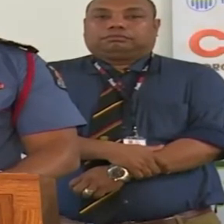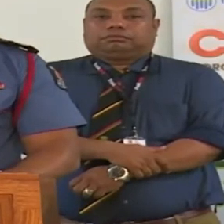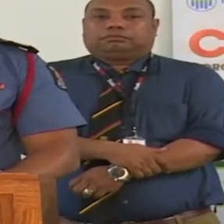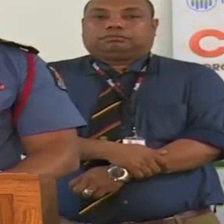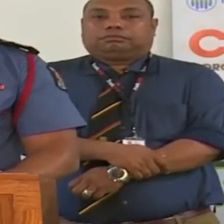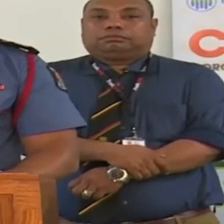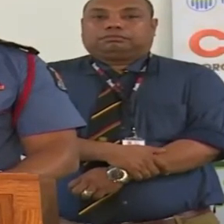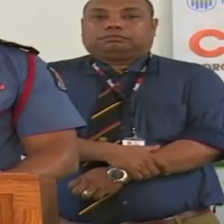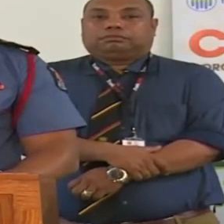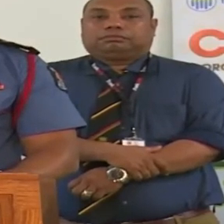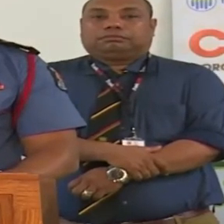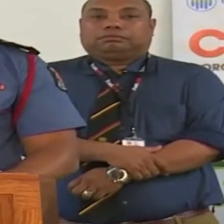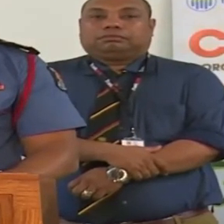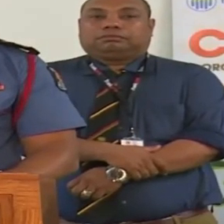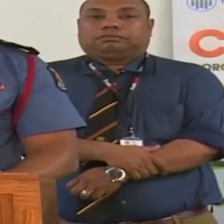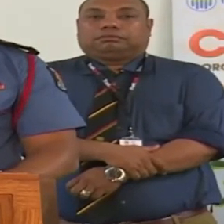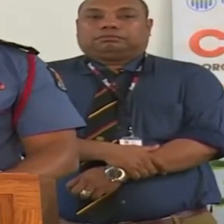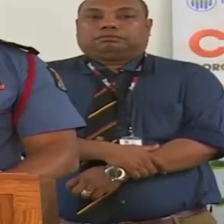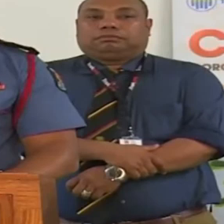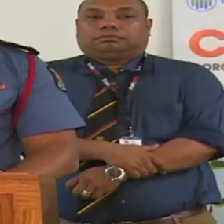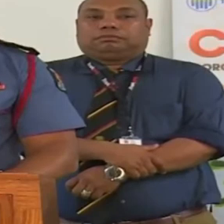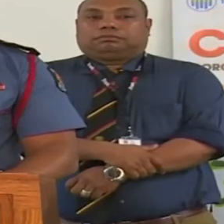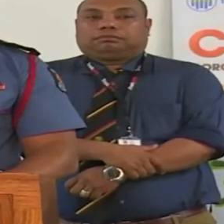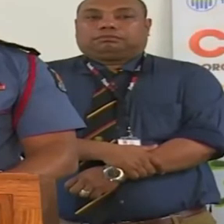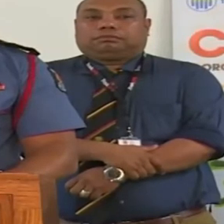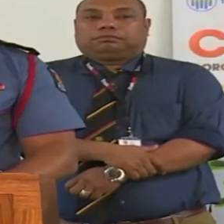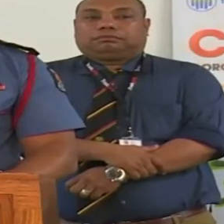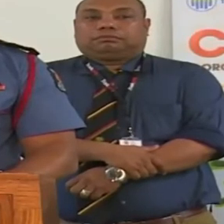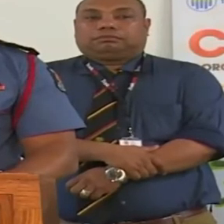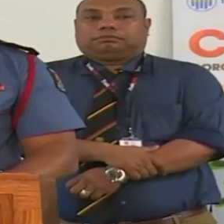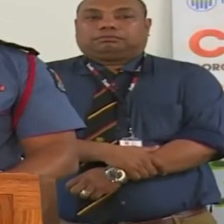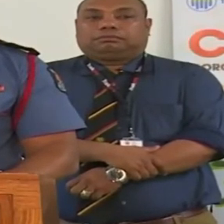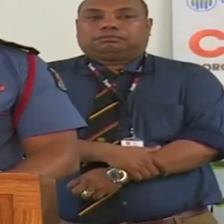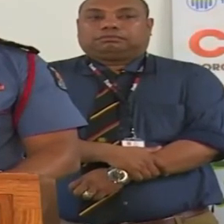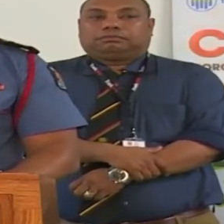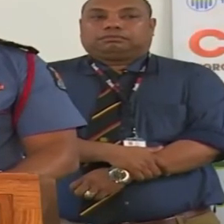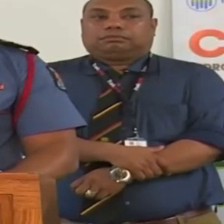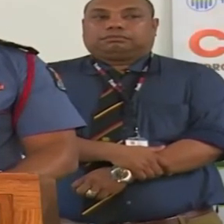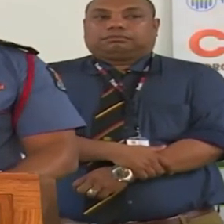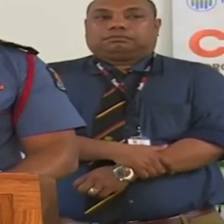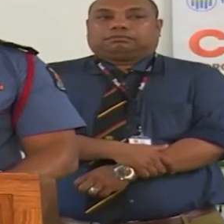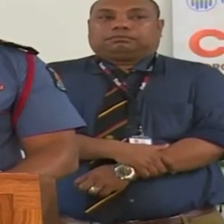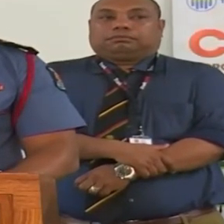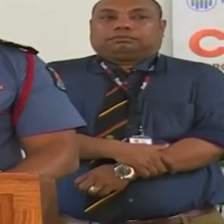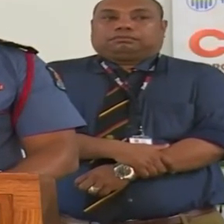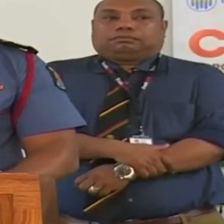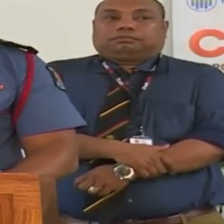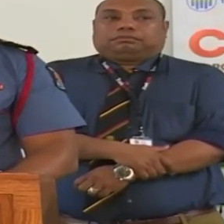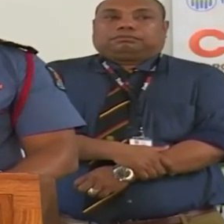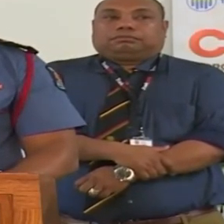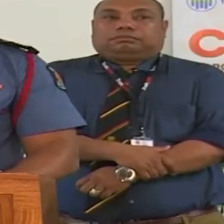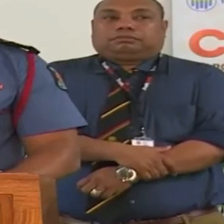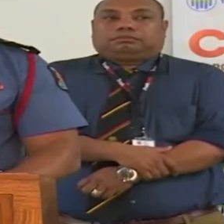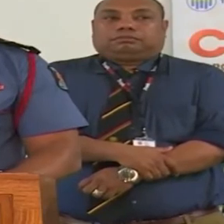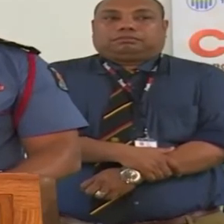That's one plus flight. Another plus flight, them lo Mosby where initial case been come them from Mosby to Lay, where we me been looking for some 7